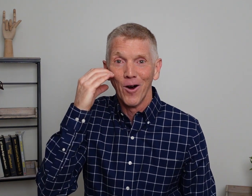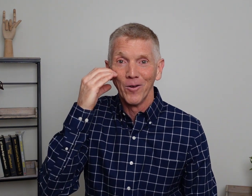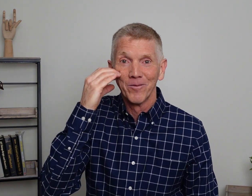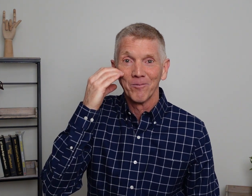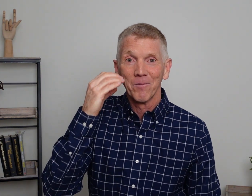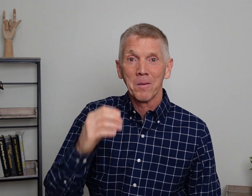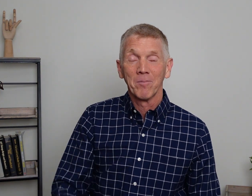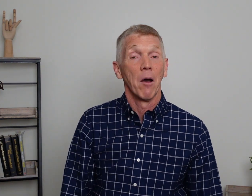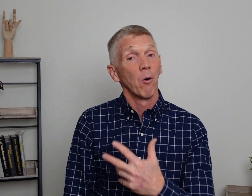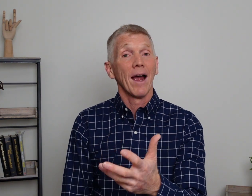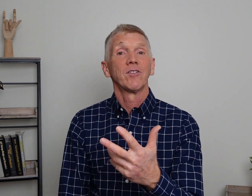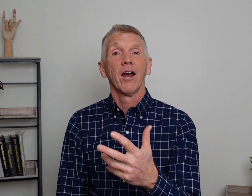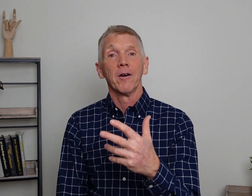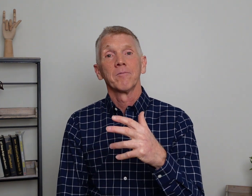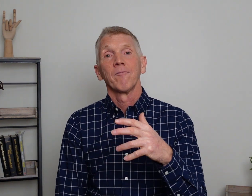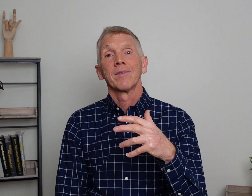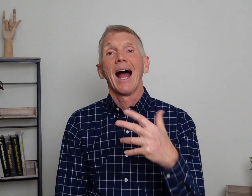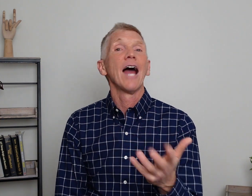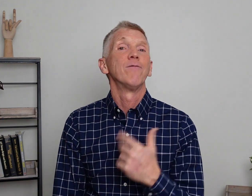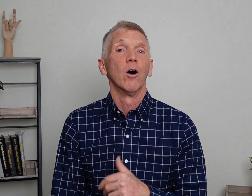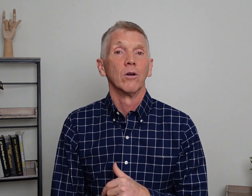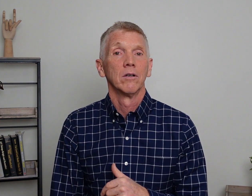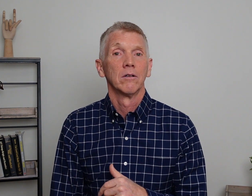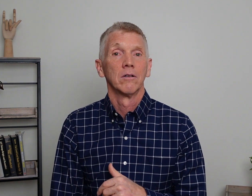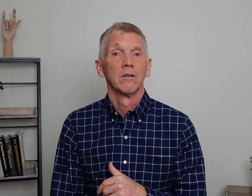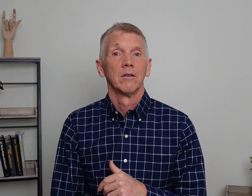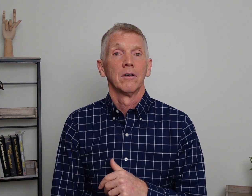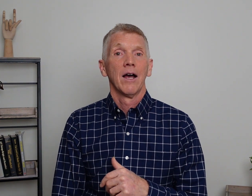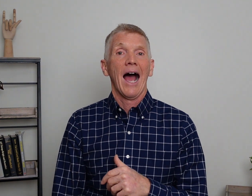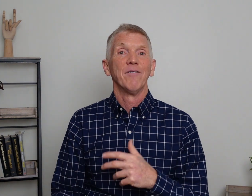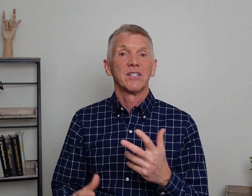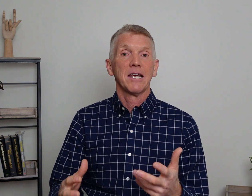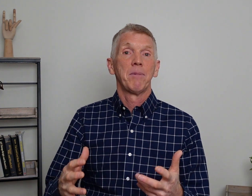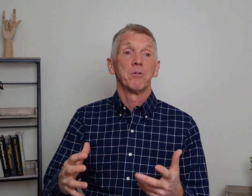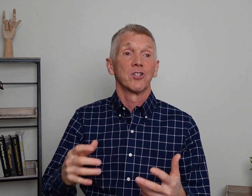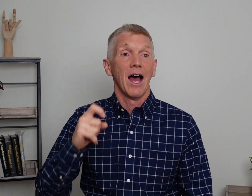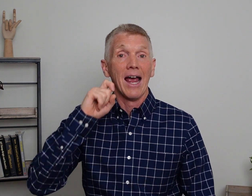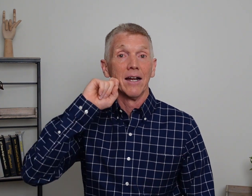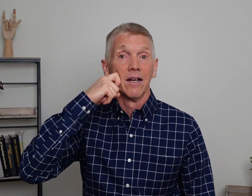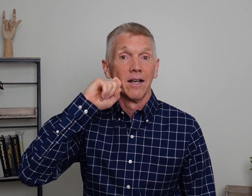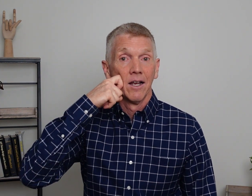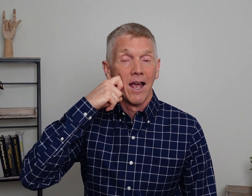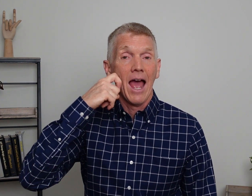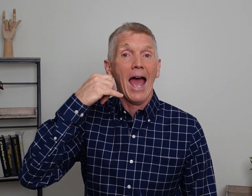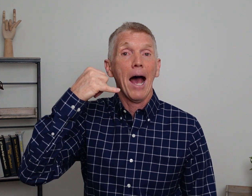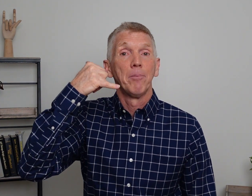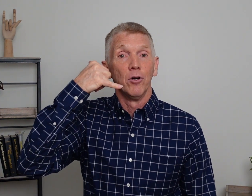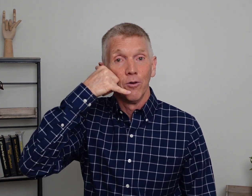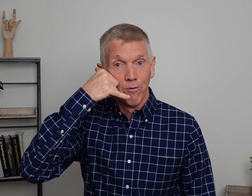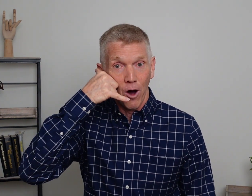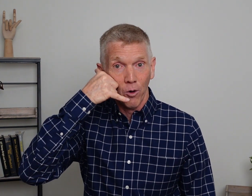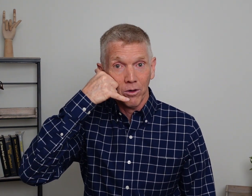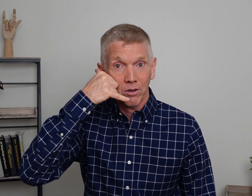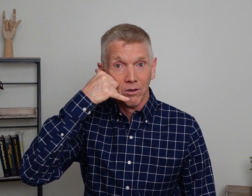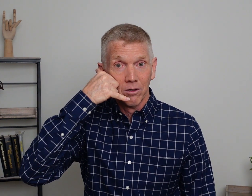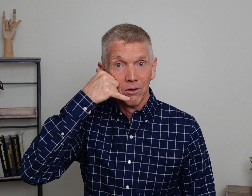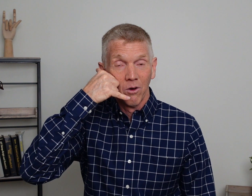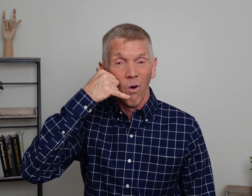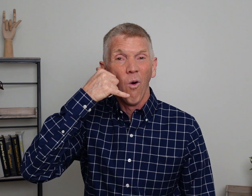phone. Now we're right there, iPhone. I've seen people sign Apple phone, or